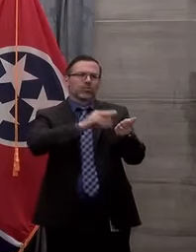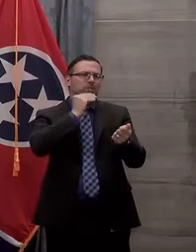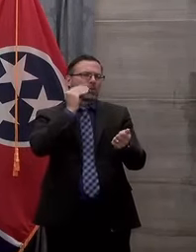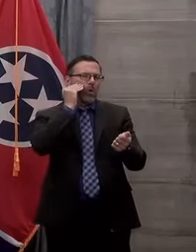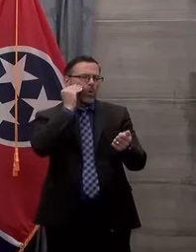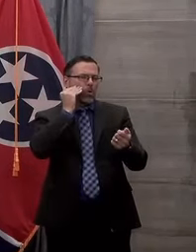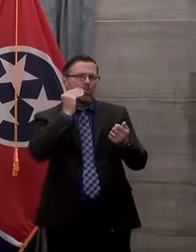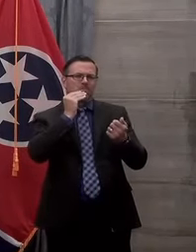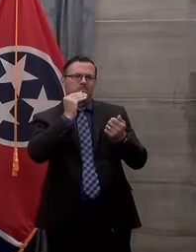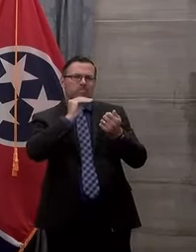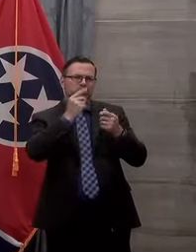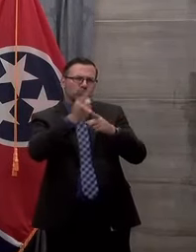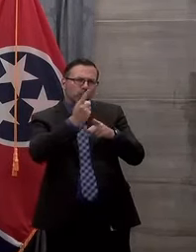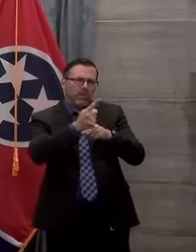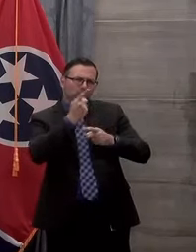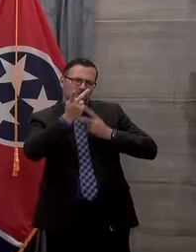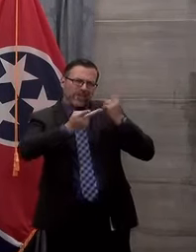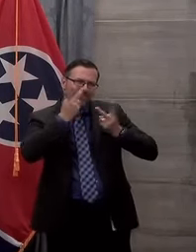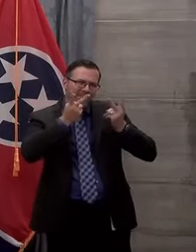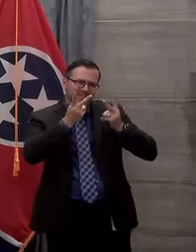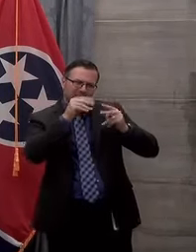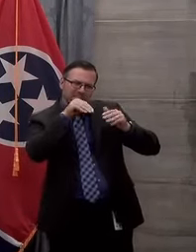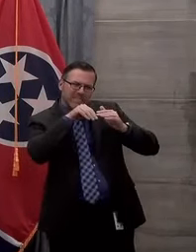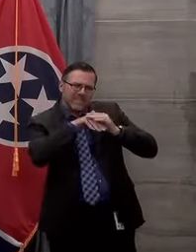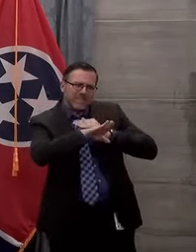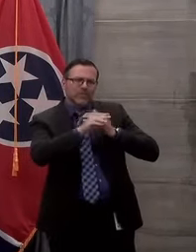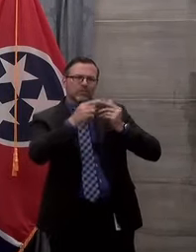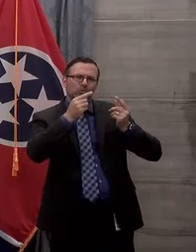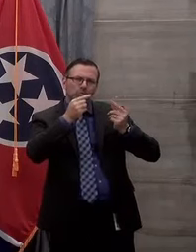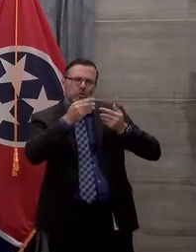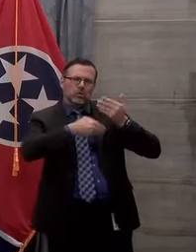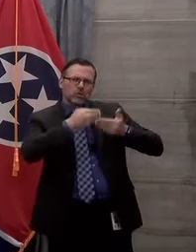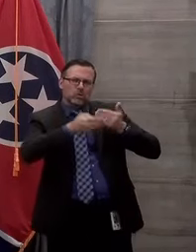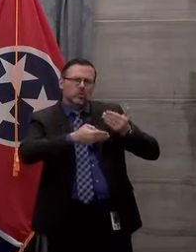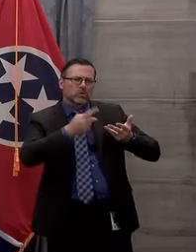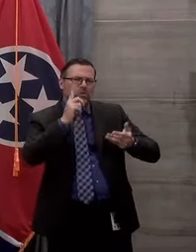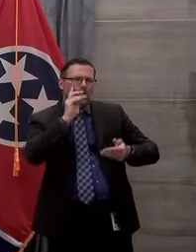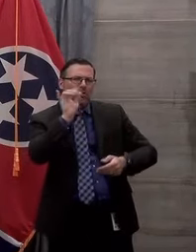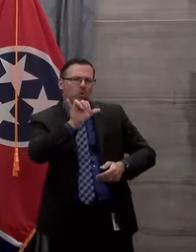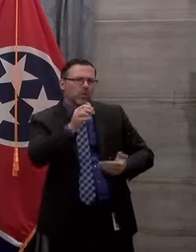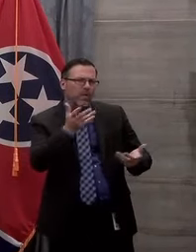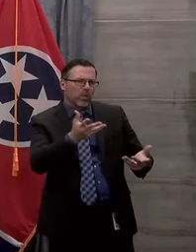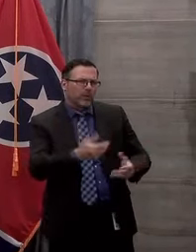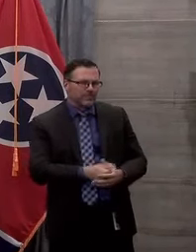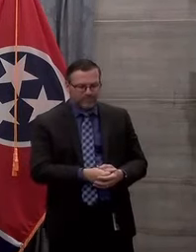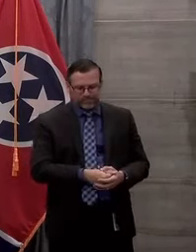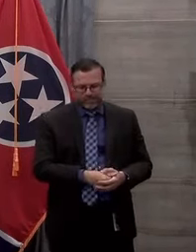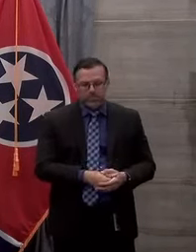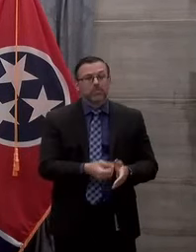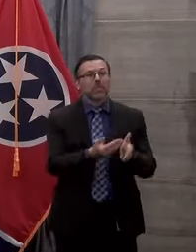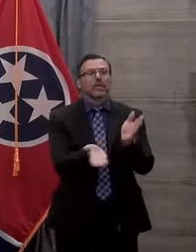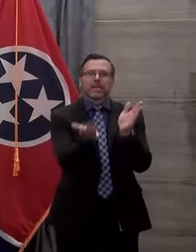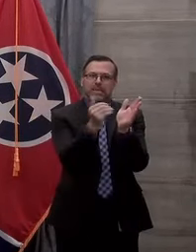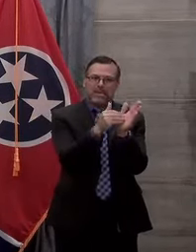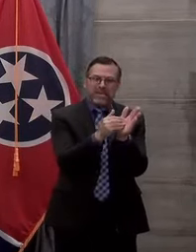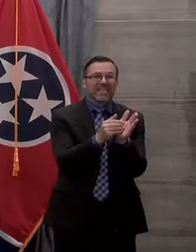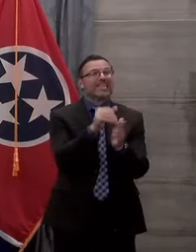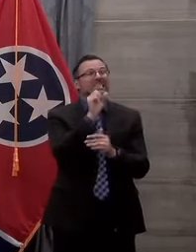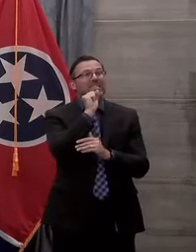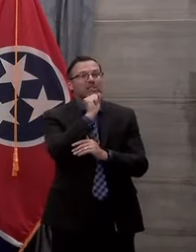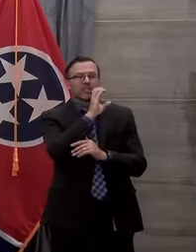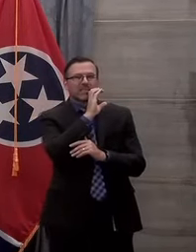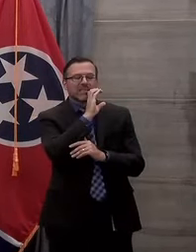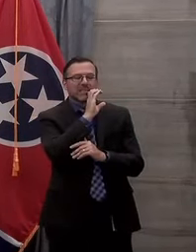guidelines. As he's mentioned, and as we have said just countless times, it is the most vulnerable